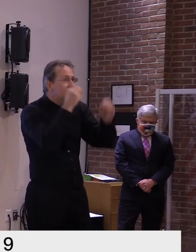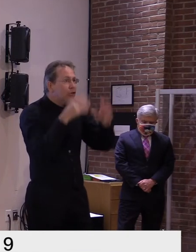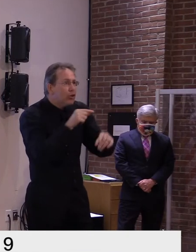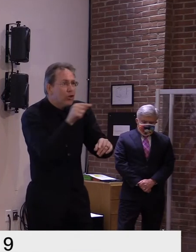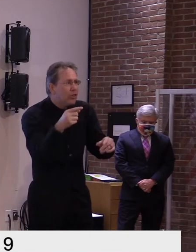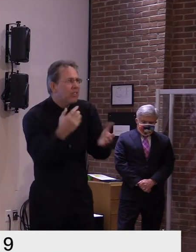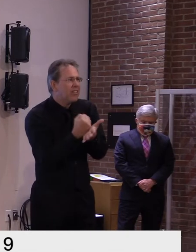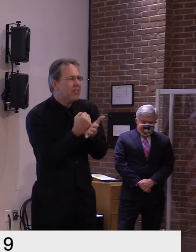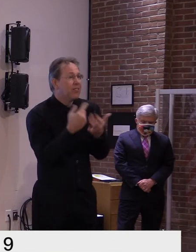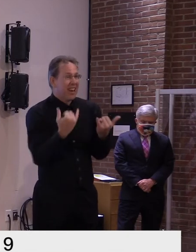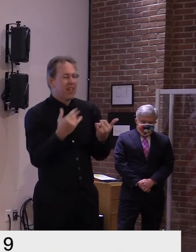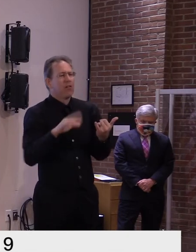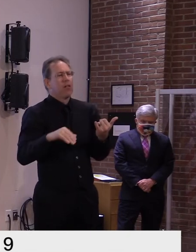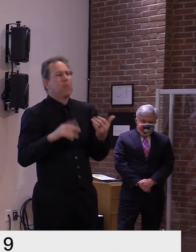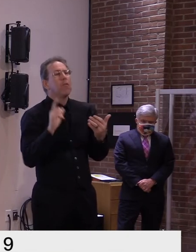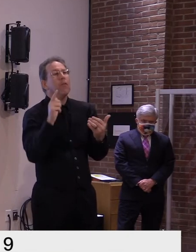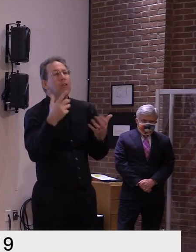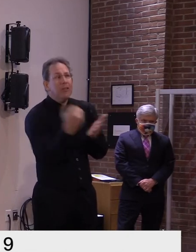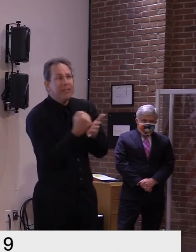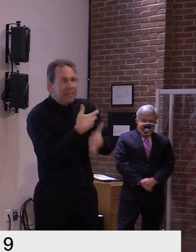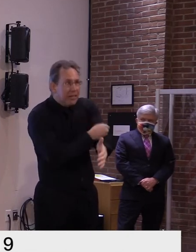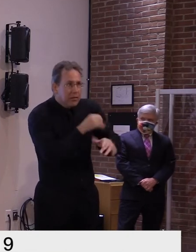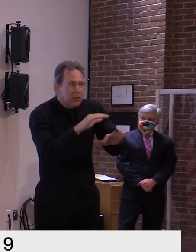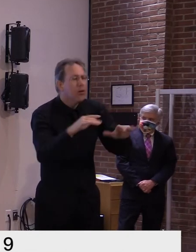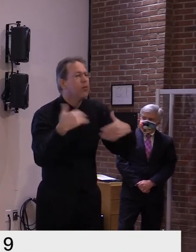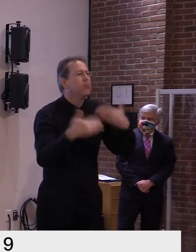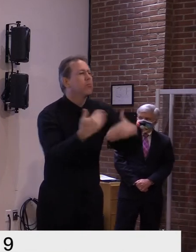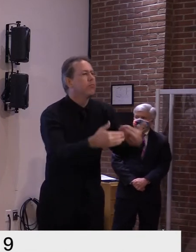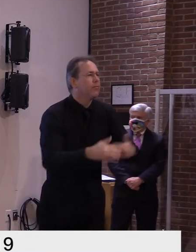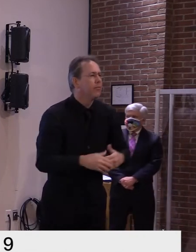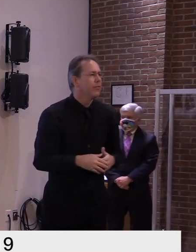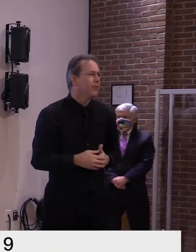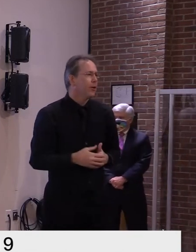Okay. Thank you. You're welcome.